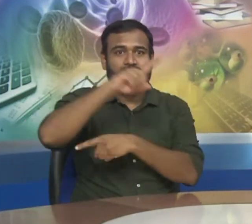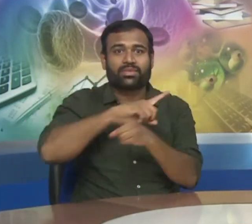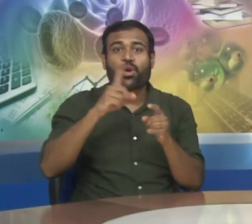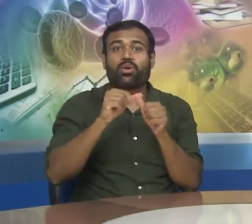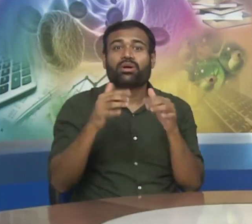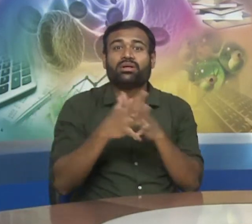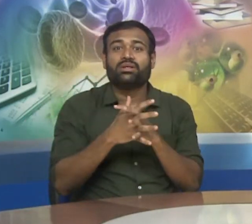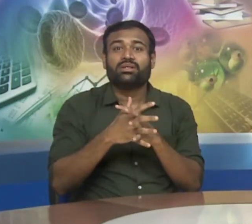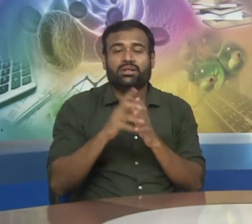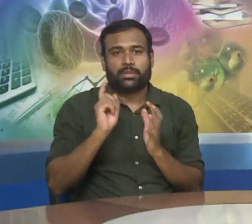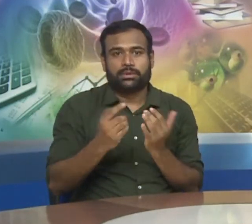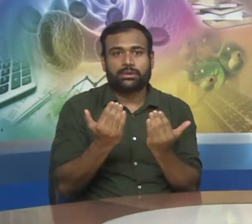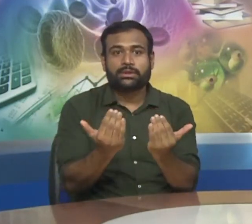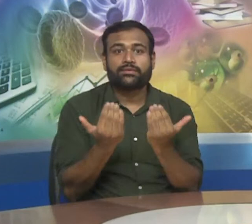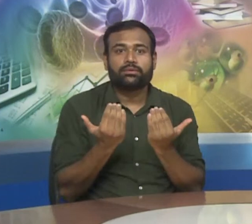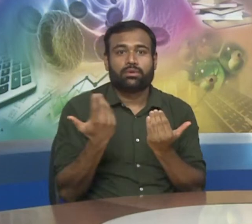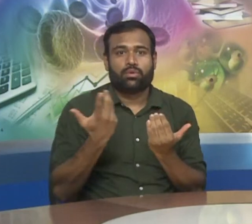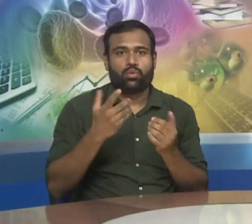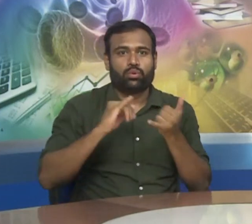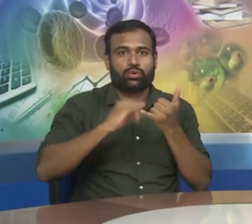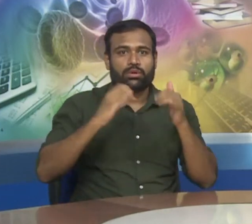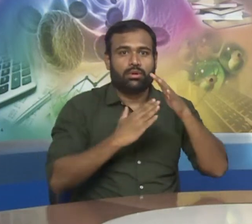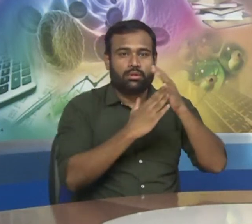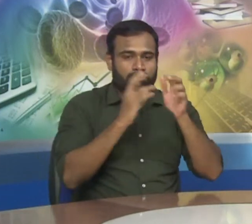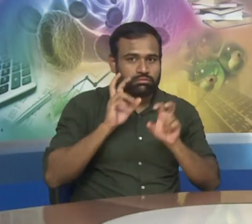Its rulings are treated as law of the land.